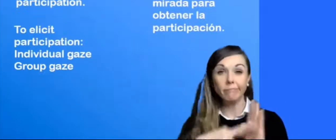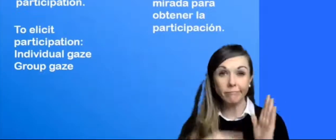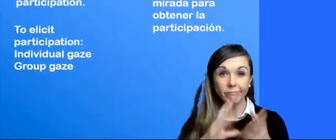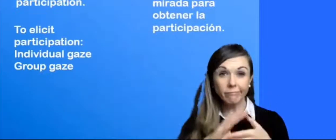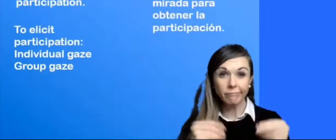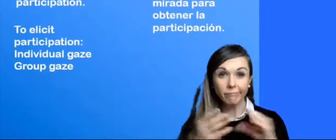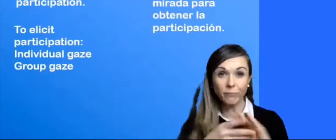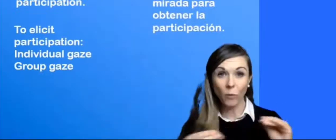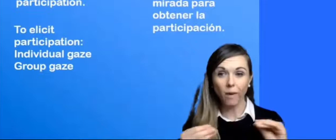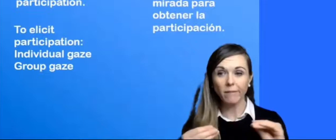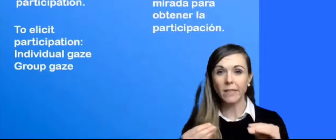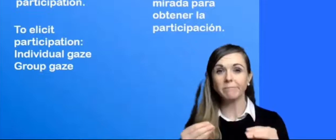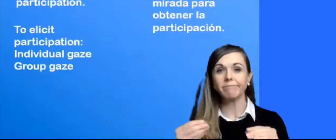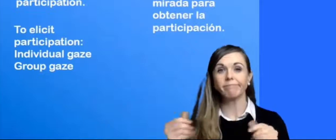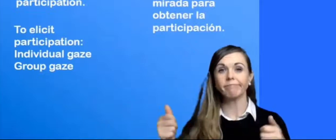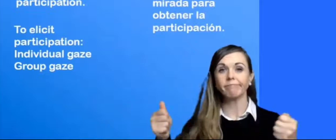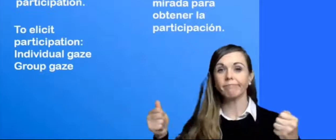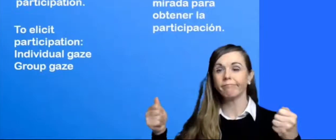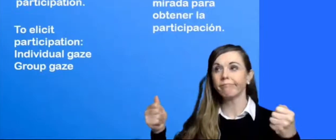important. So sometimes,